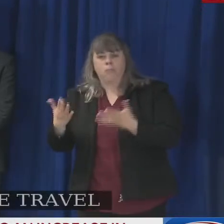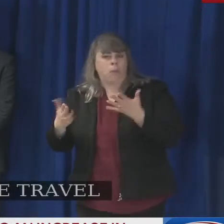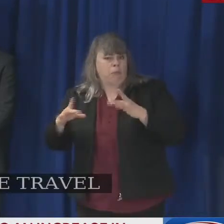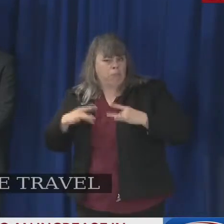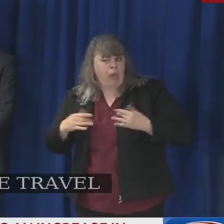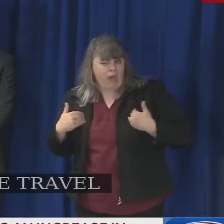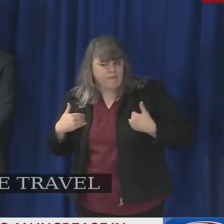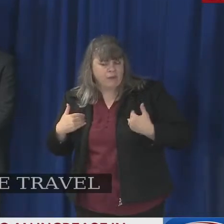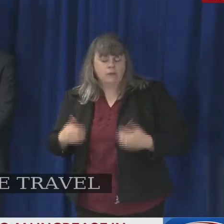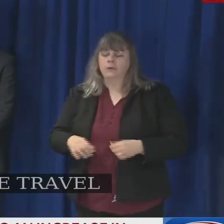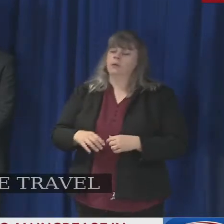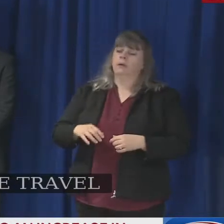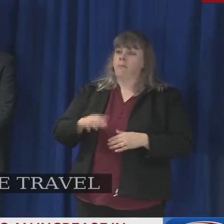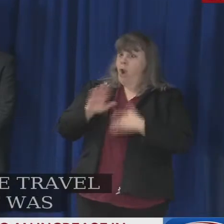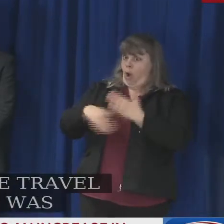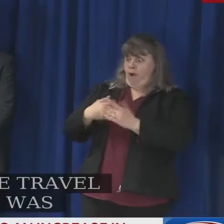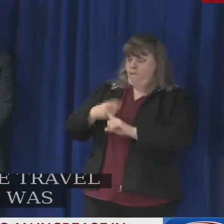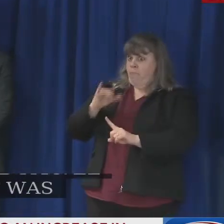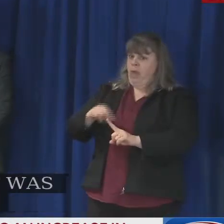but not all of them.